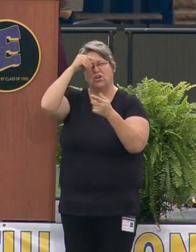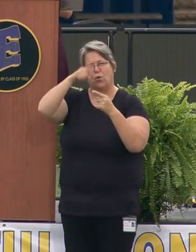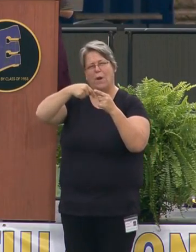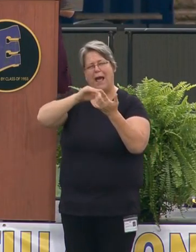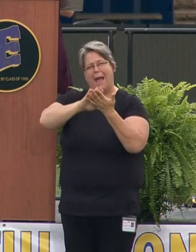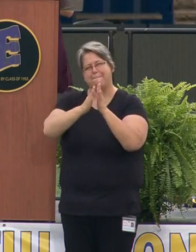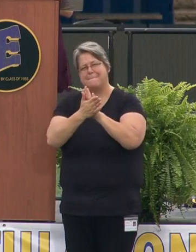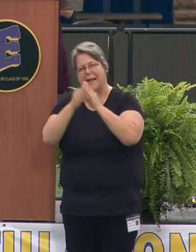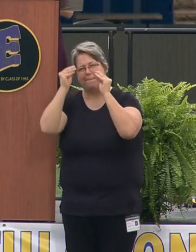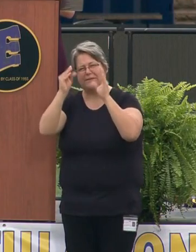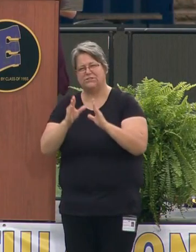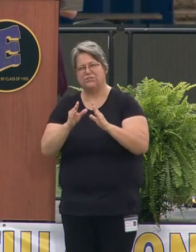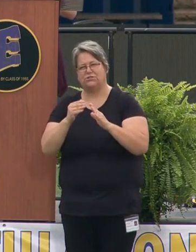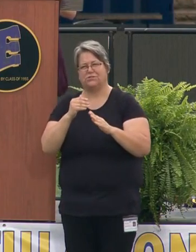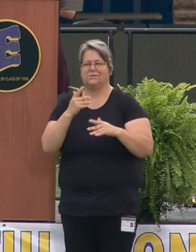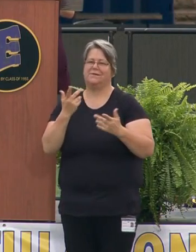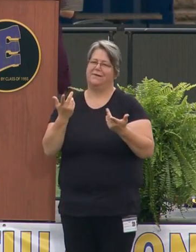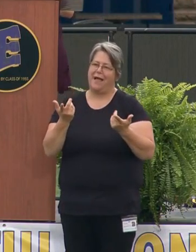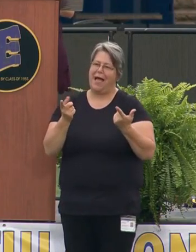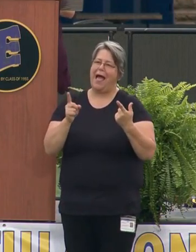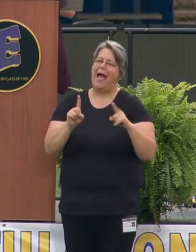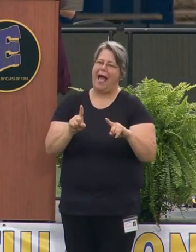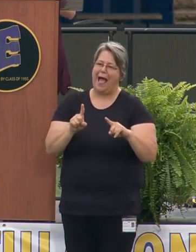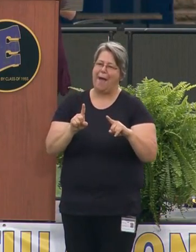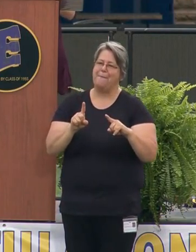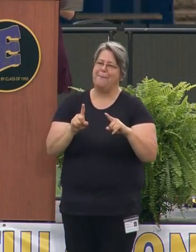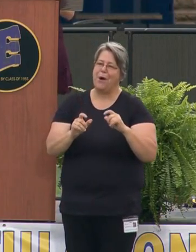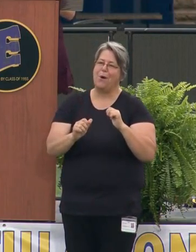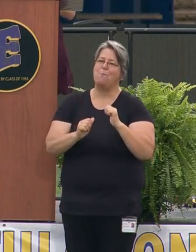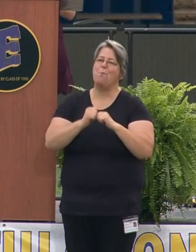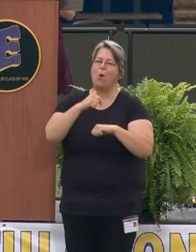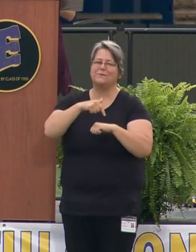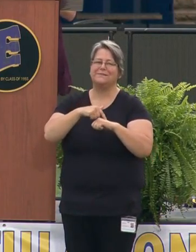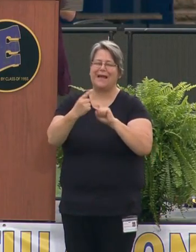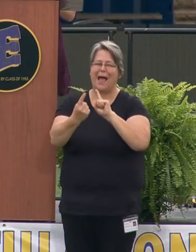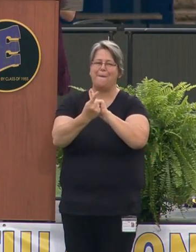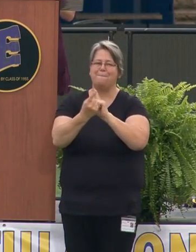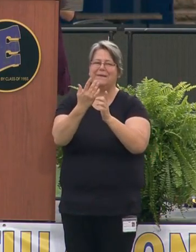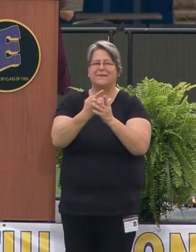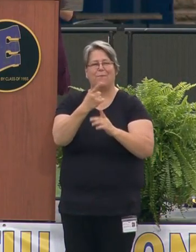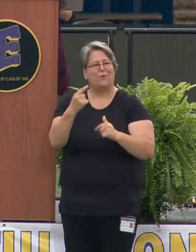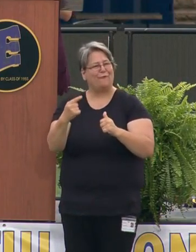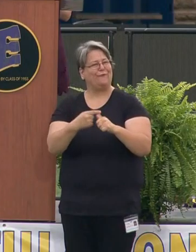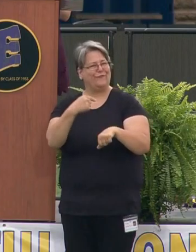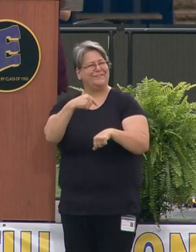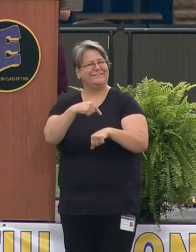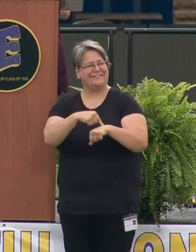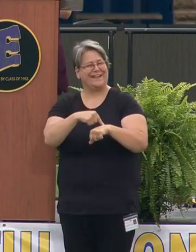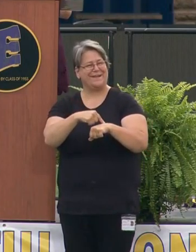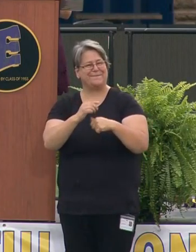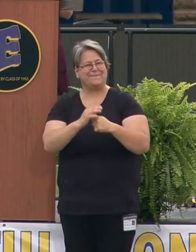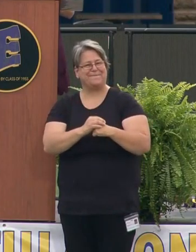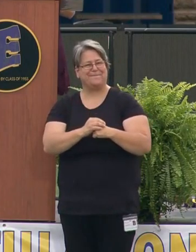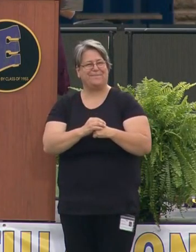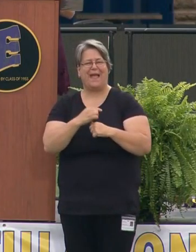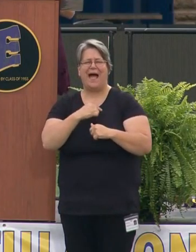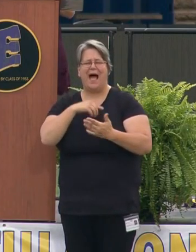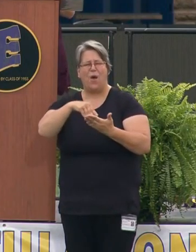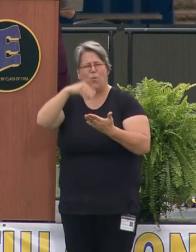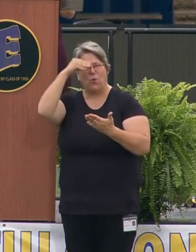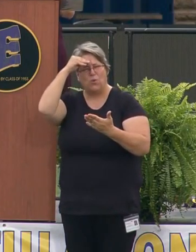teacher. As fate would have it, it was right when I was meeting some of you for the very first time. I was